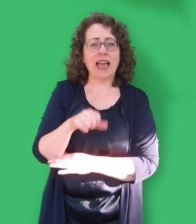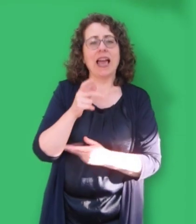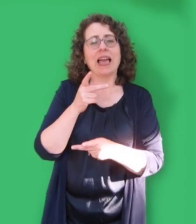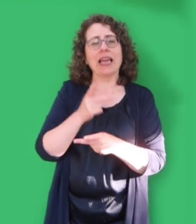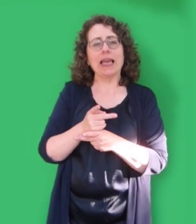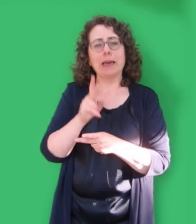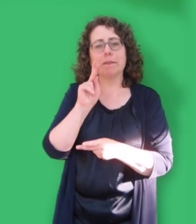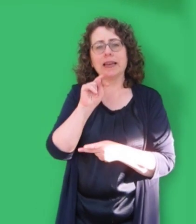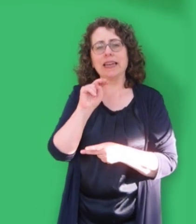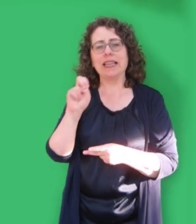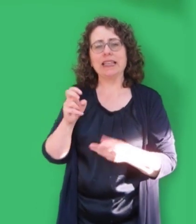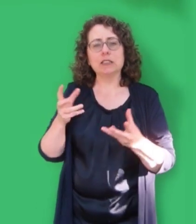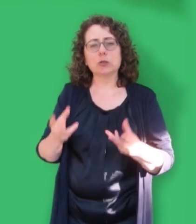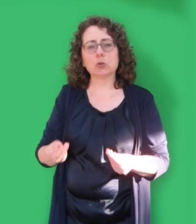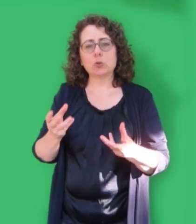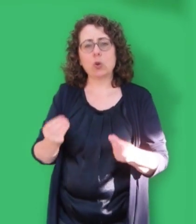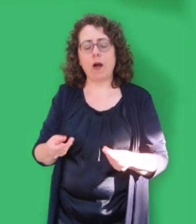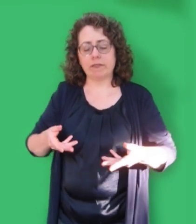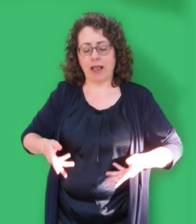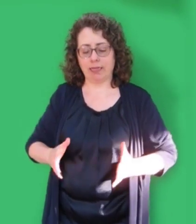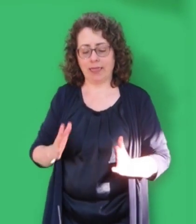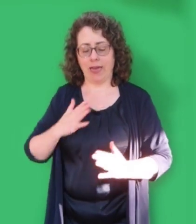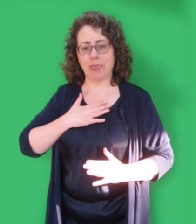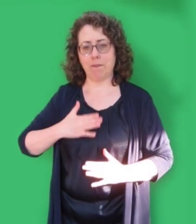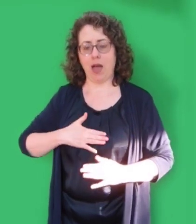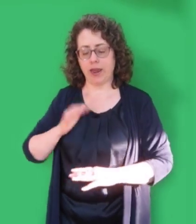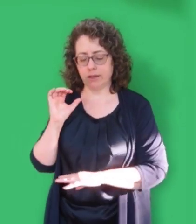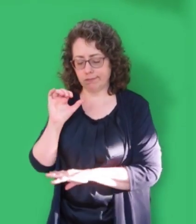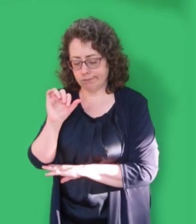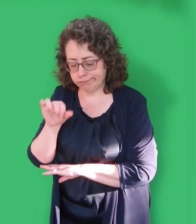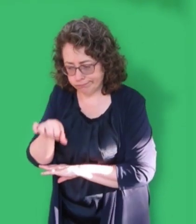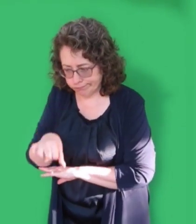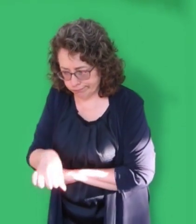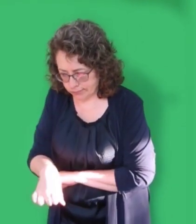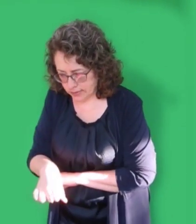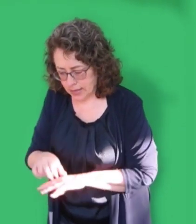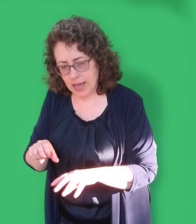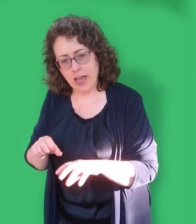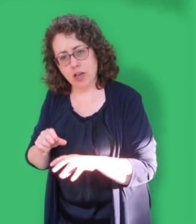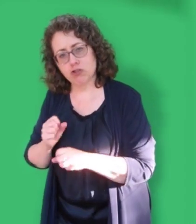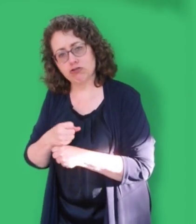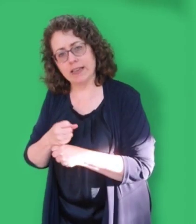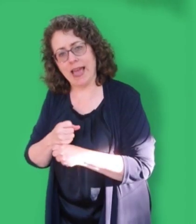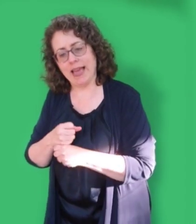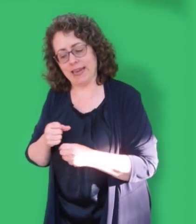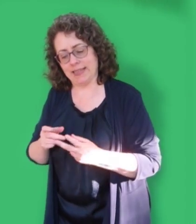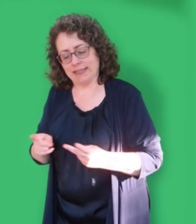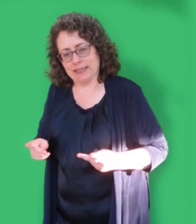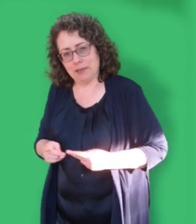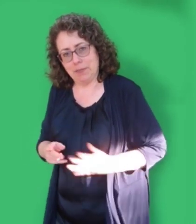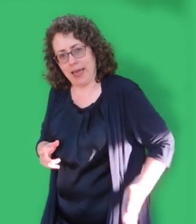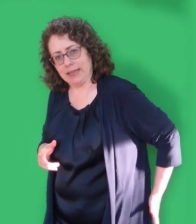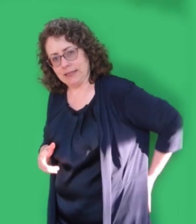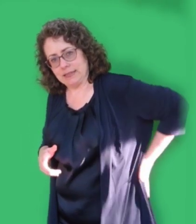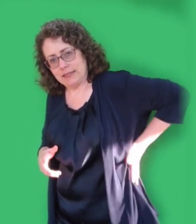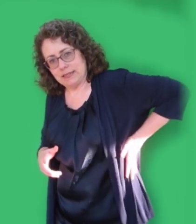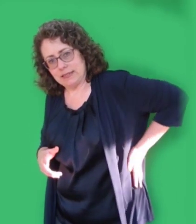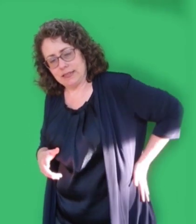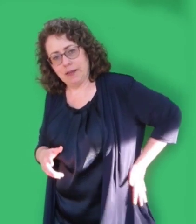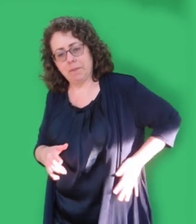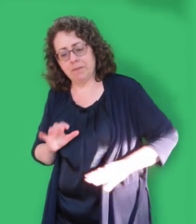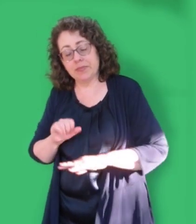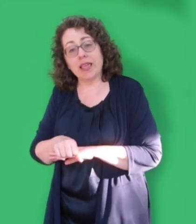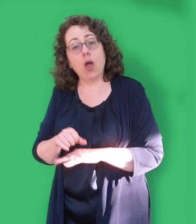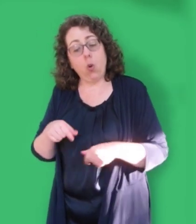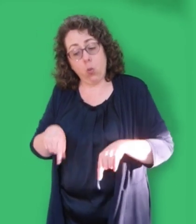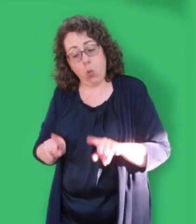Keep the knees soft, let gravity pull your upper body over, creating space. And while we're hanging out in our forward fold, we're